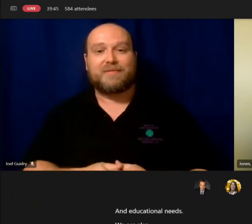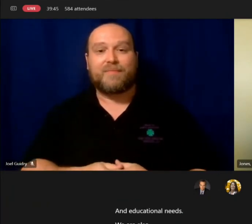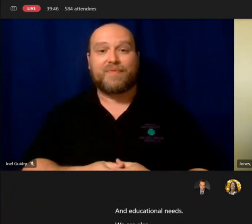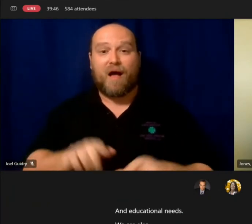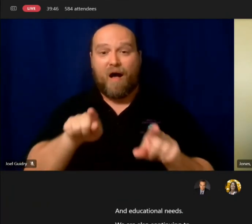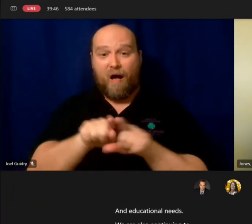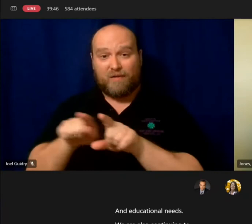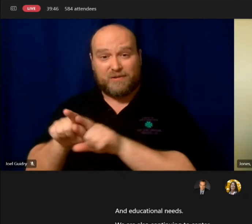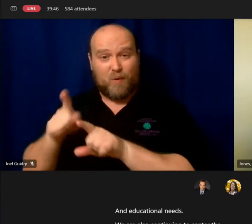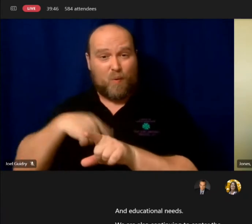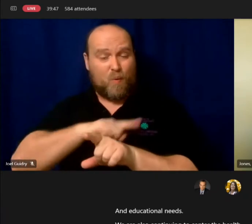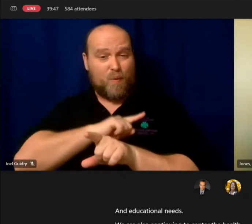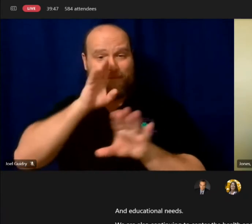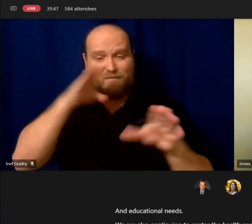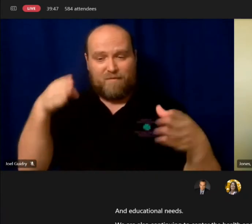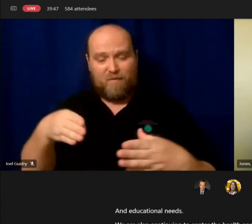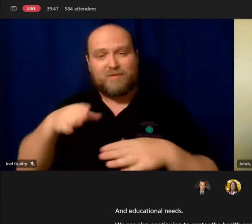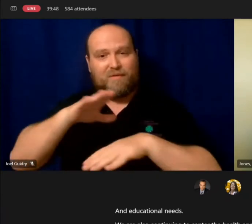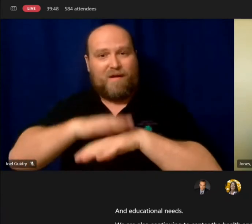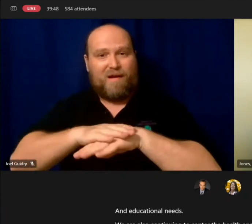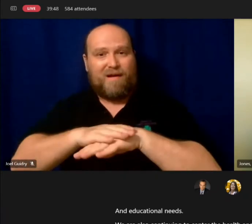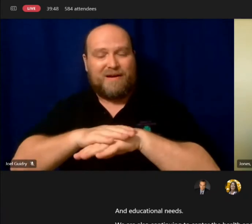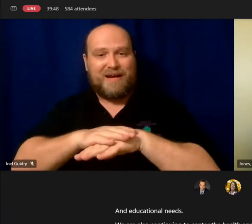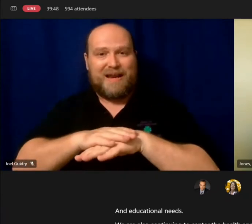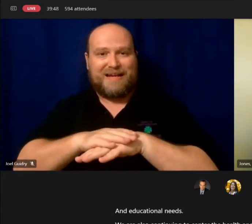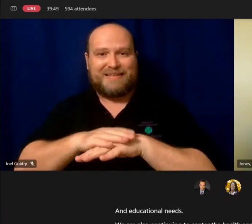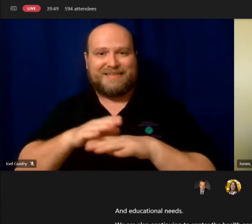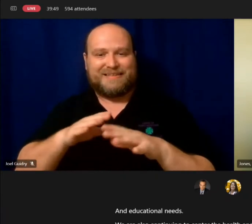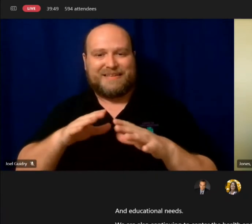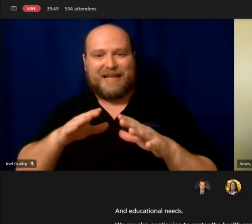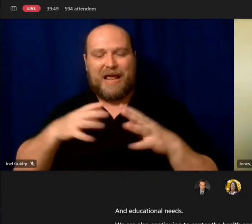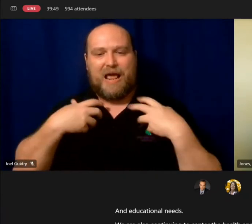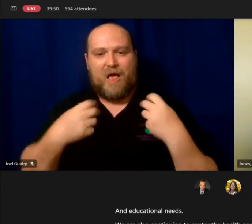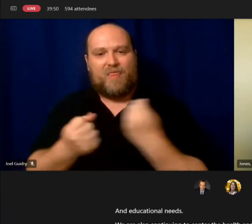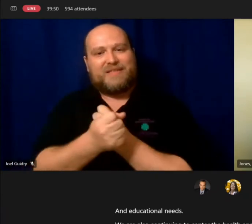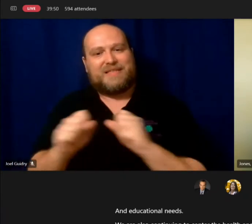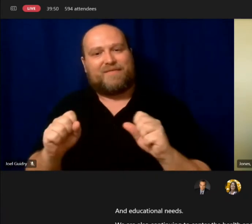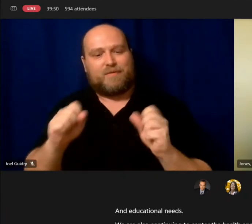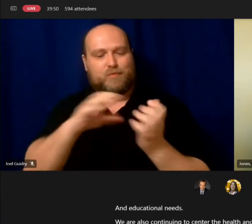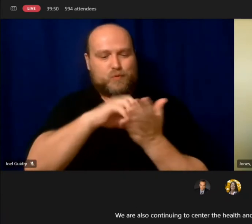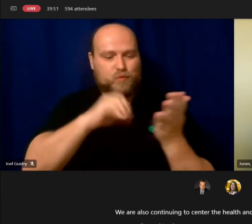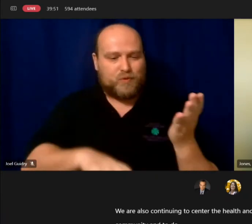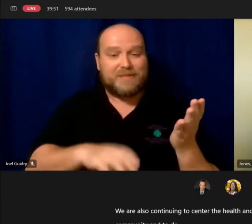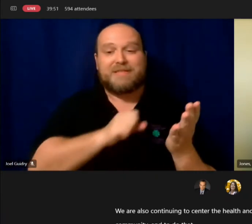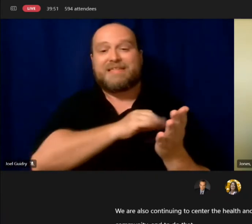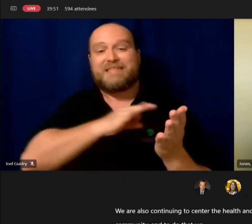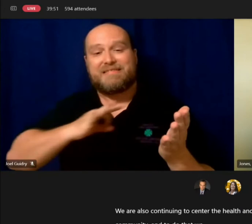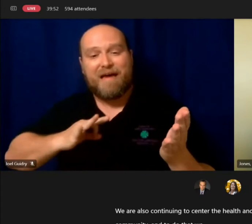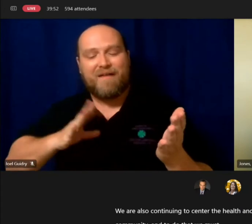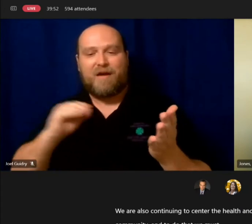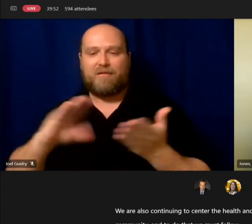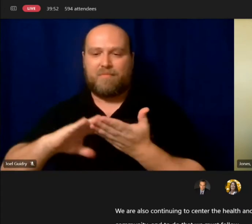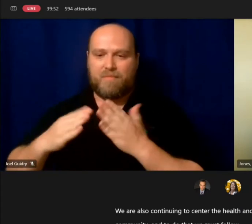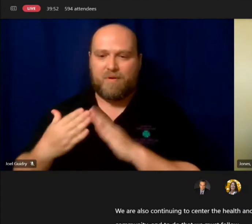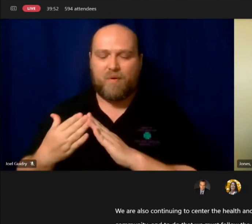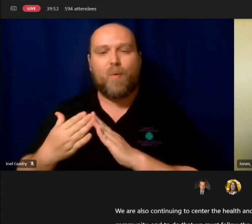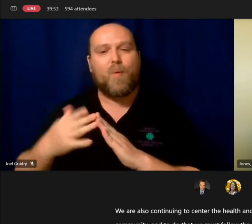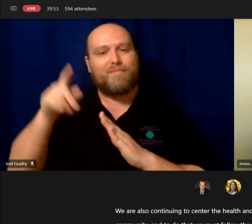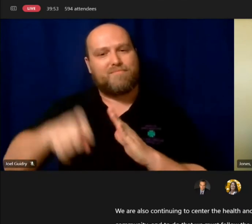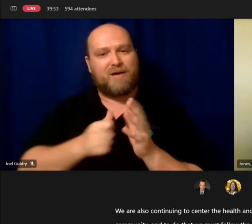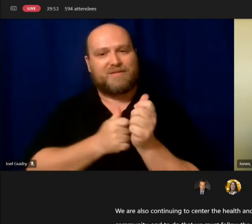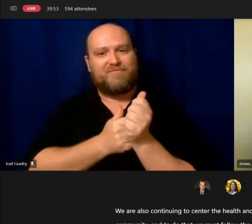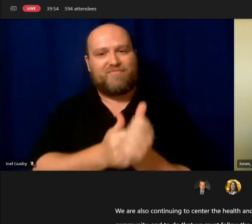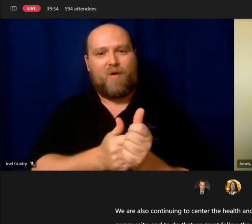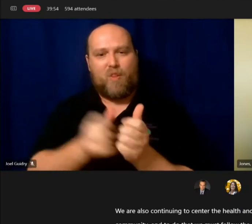and safety of our students, staff, and community. And to do that, we must follow the guidance of state and local health